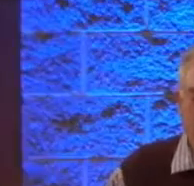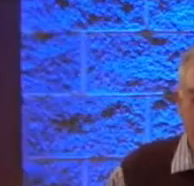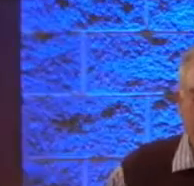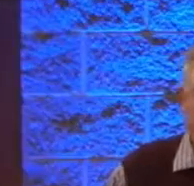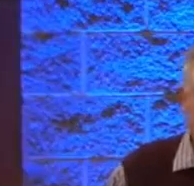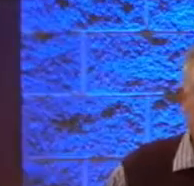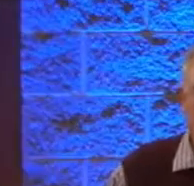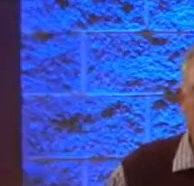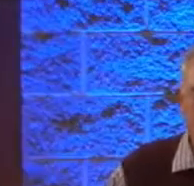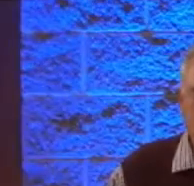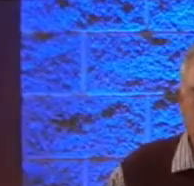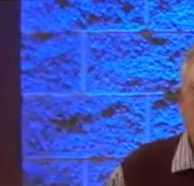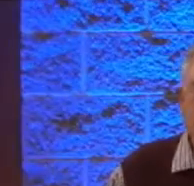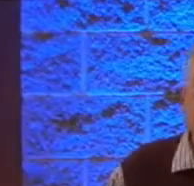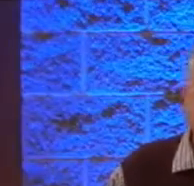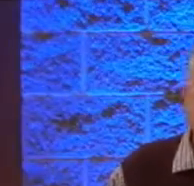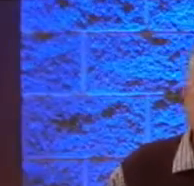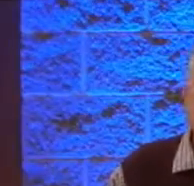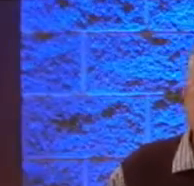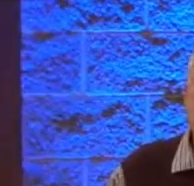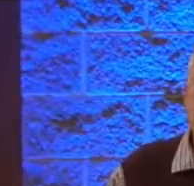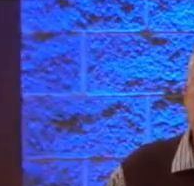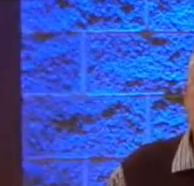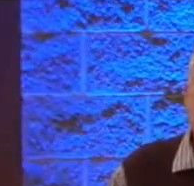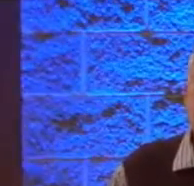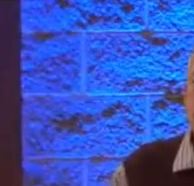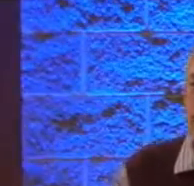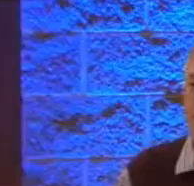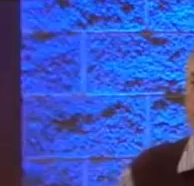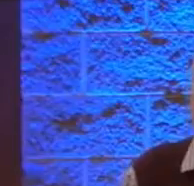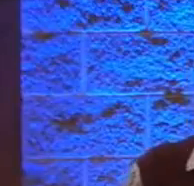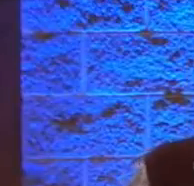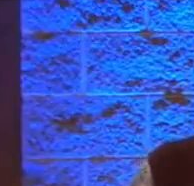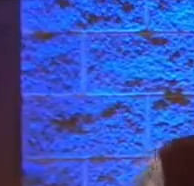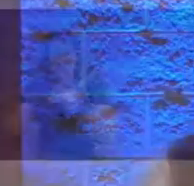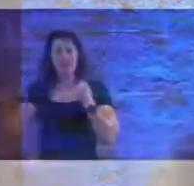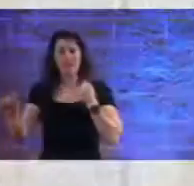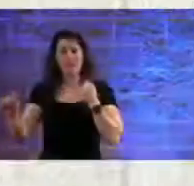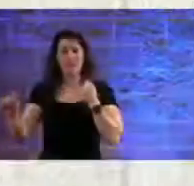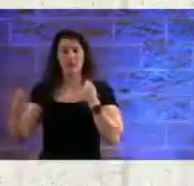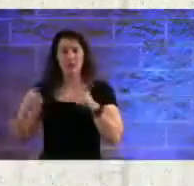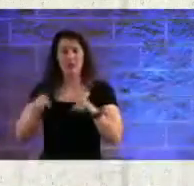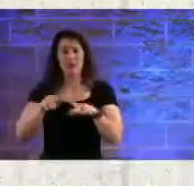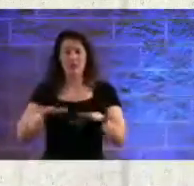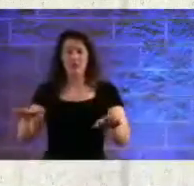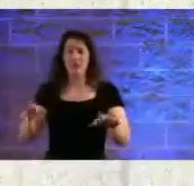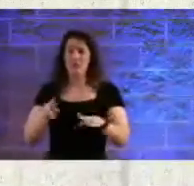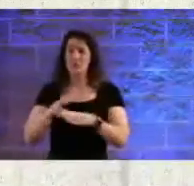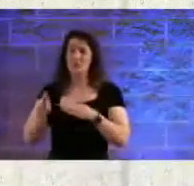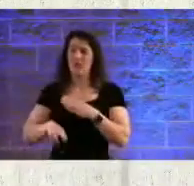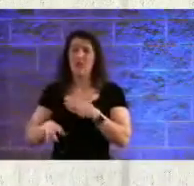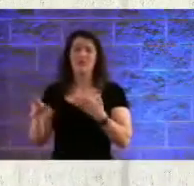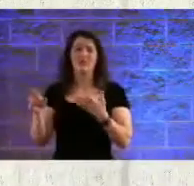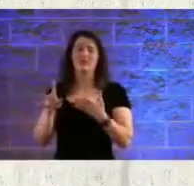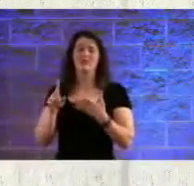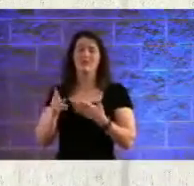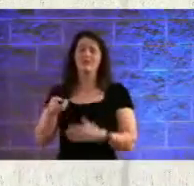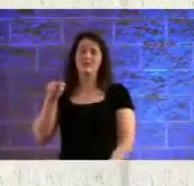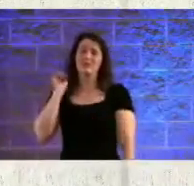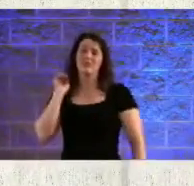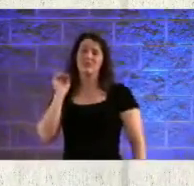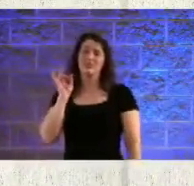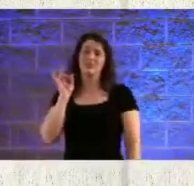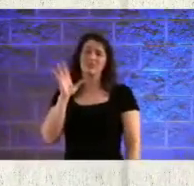last. 80% for third marriages. And the damage that is done to children as a result is just